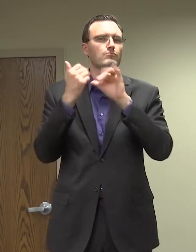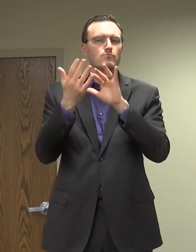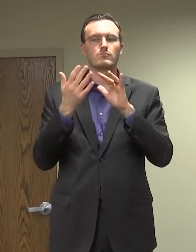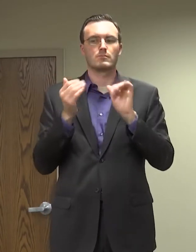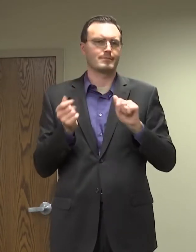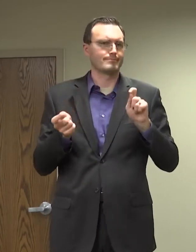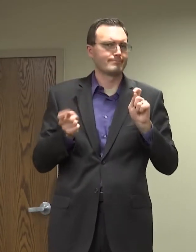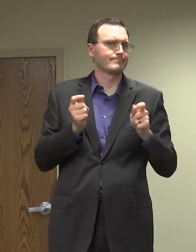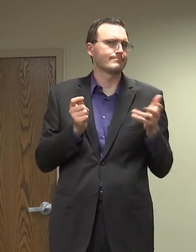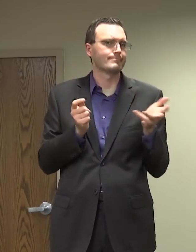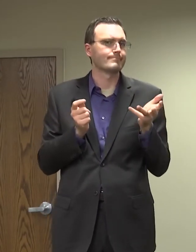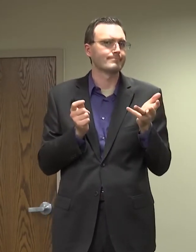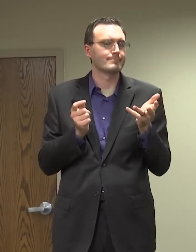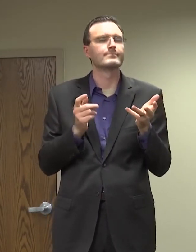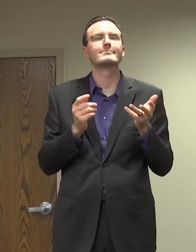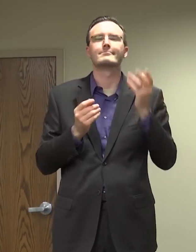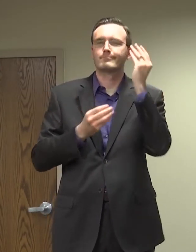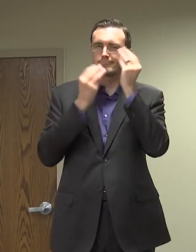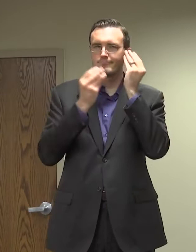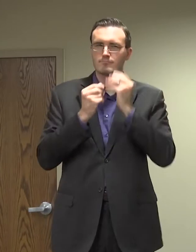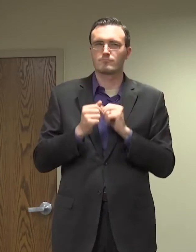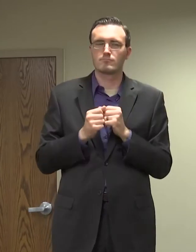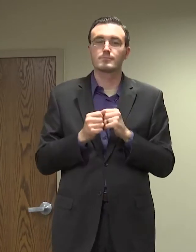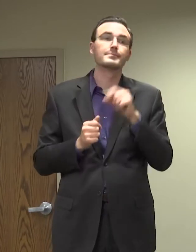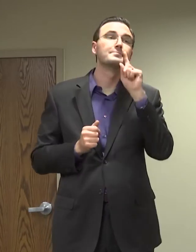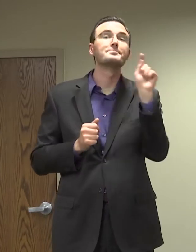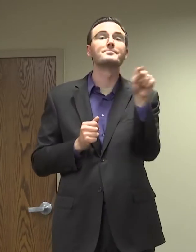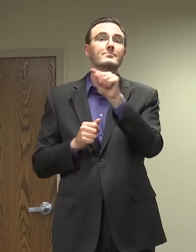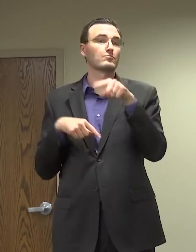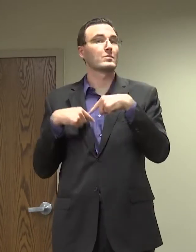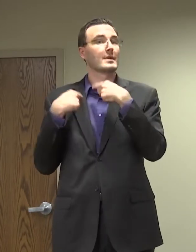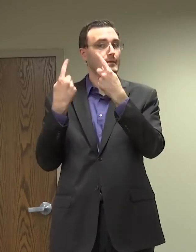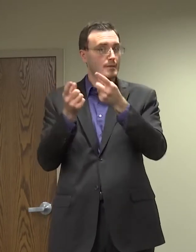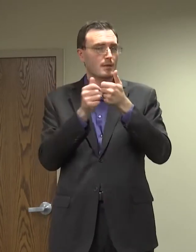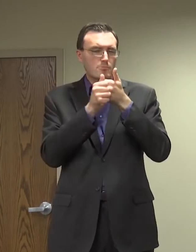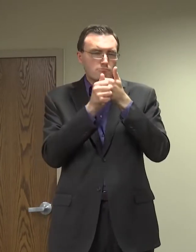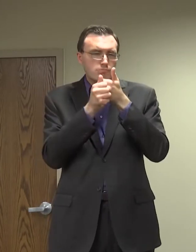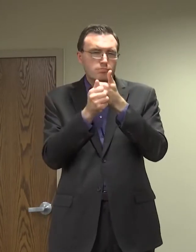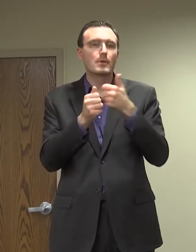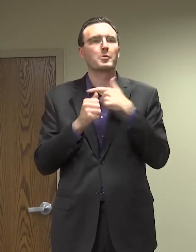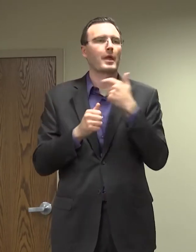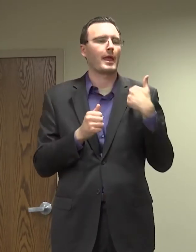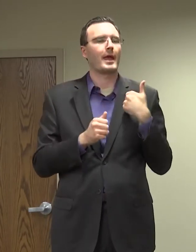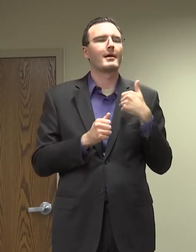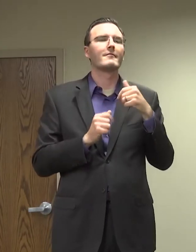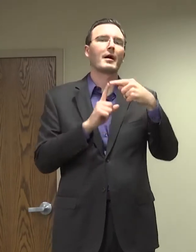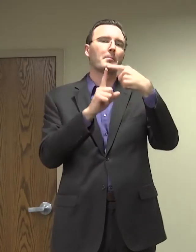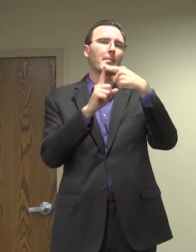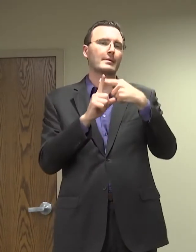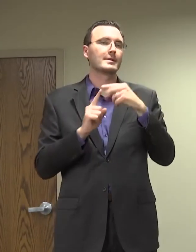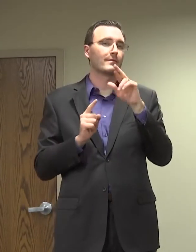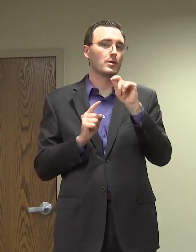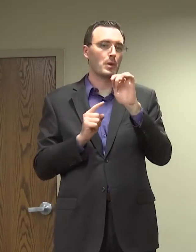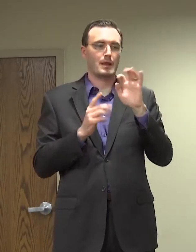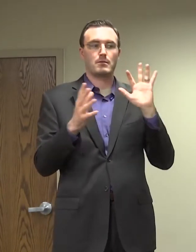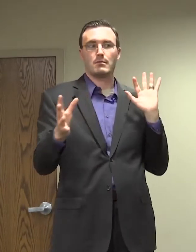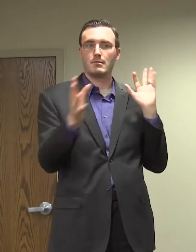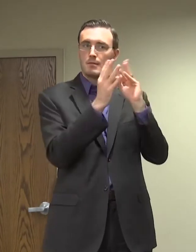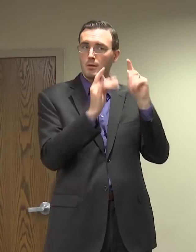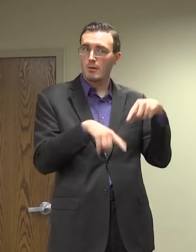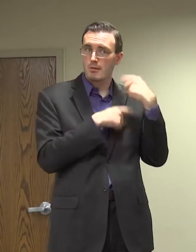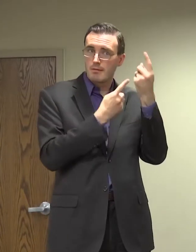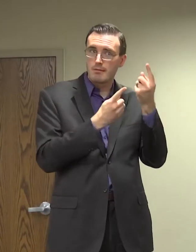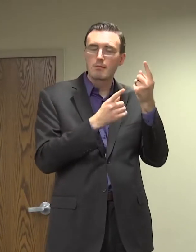you who have been tracking this all along, we do a rolling positivity rate in addition to what we call the 7-day rolling average. But at